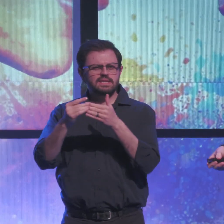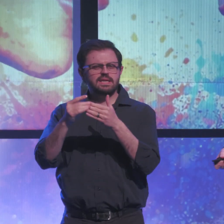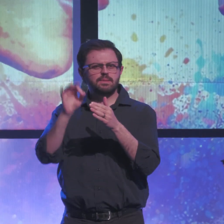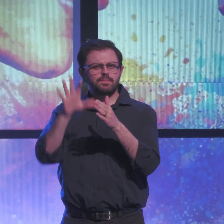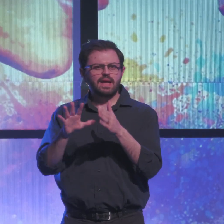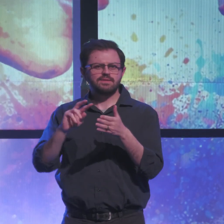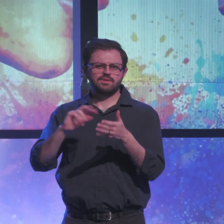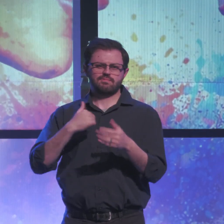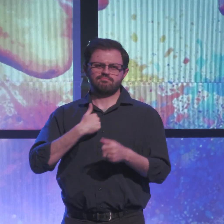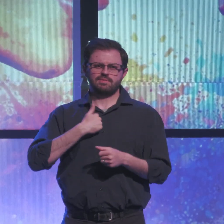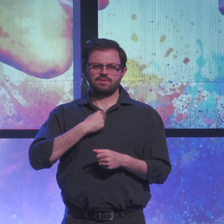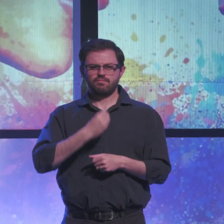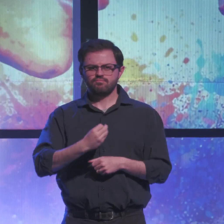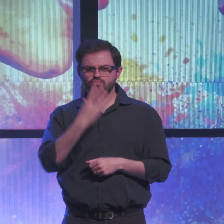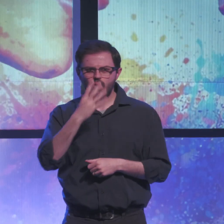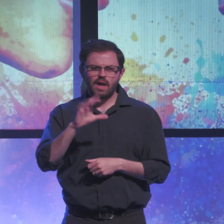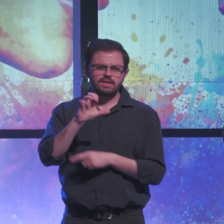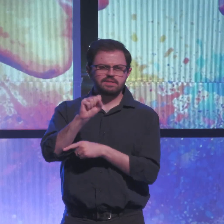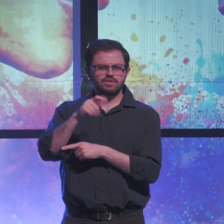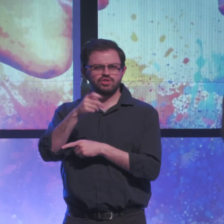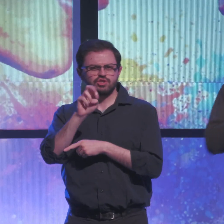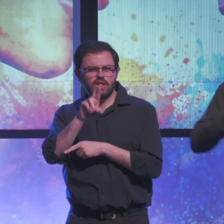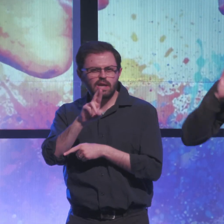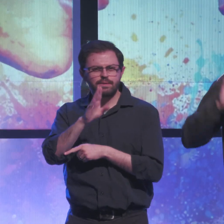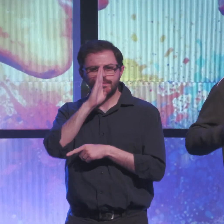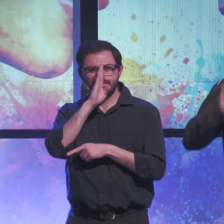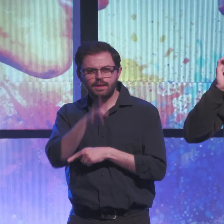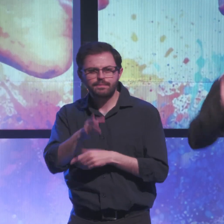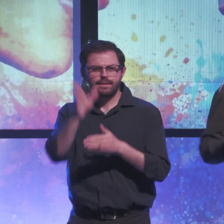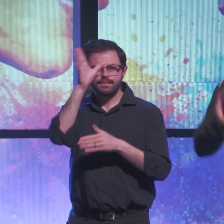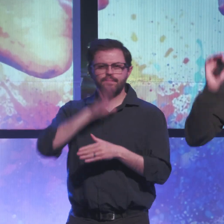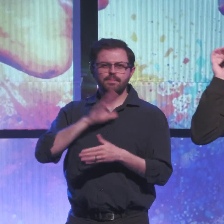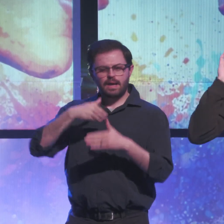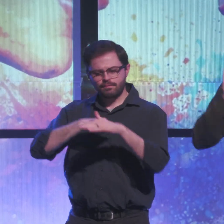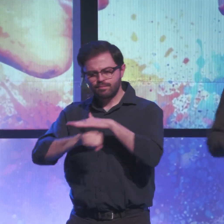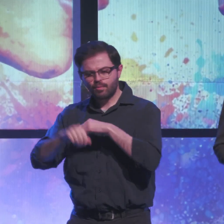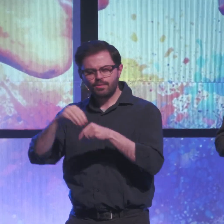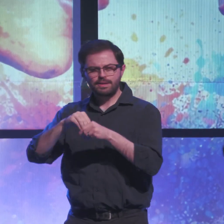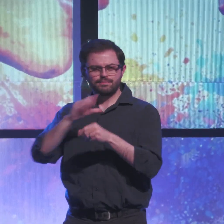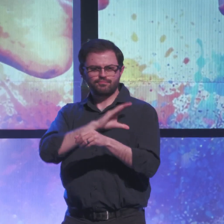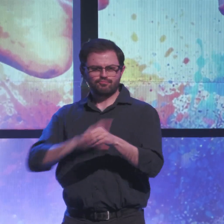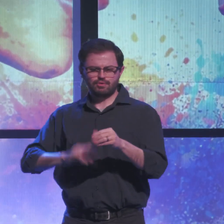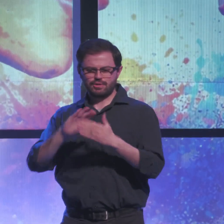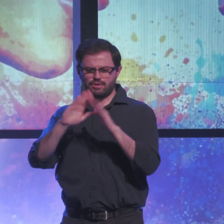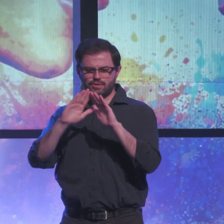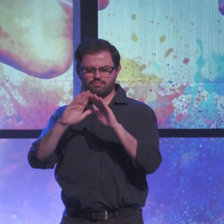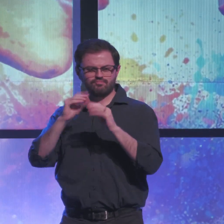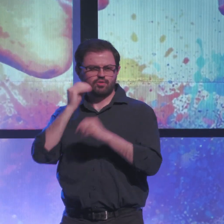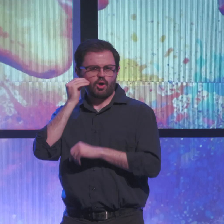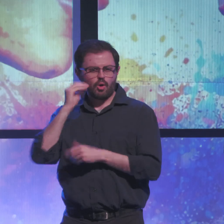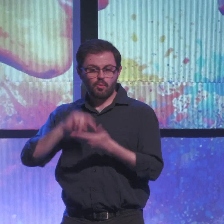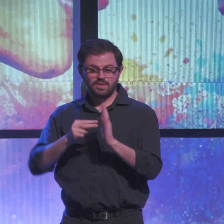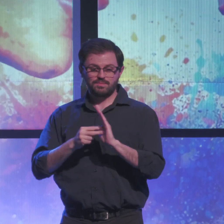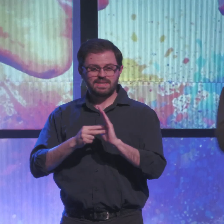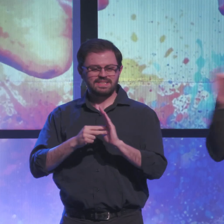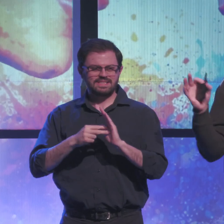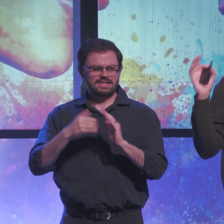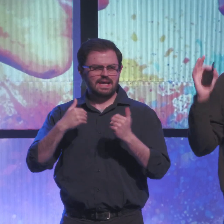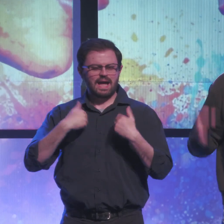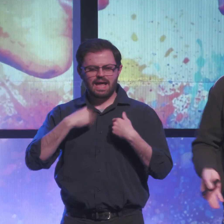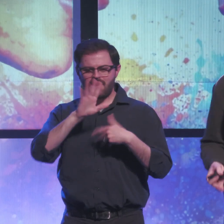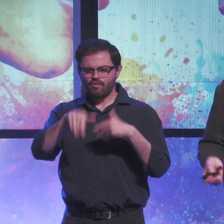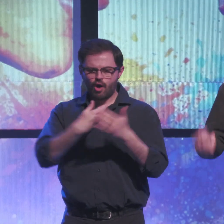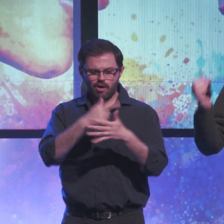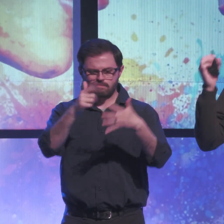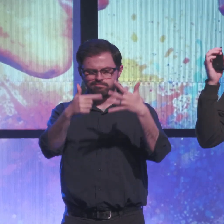heterosexual male, born into a Christian home, which means I hit the privilege jackpot here in America because the systems